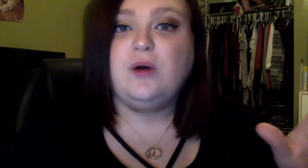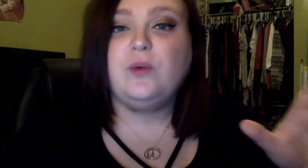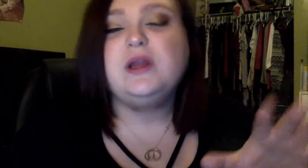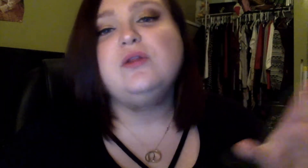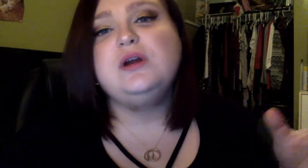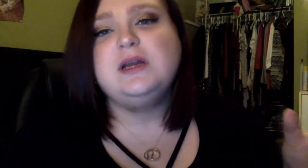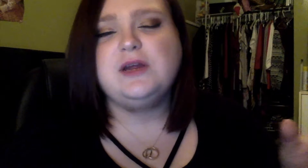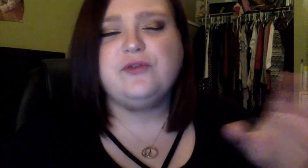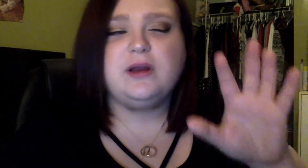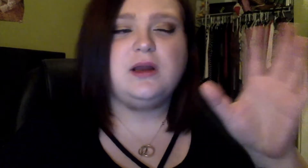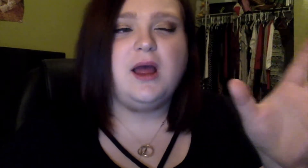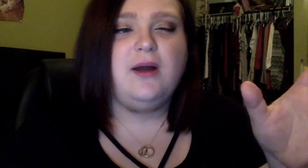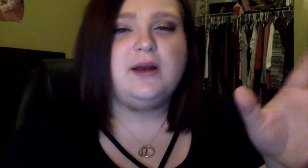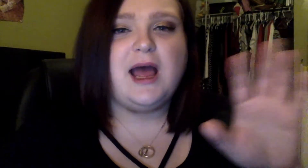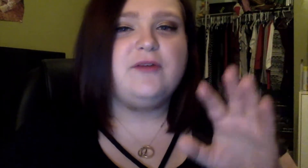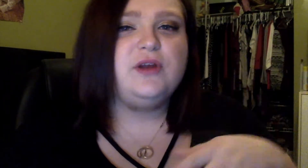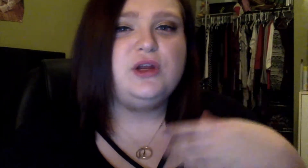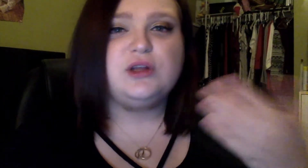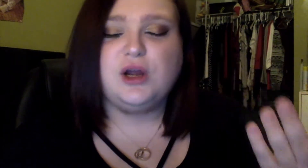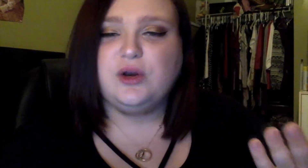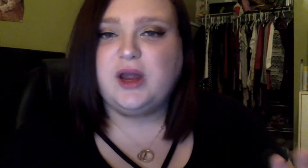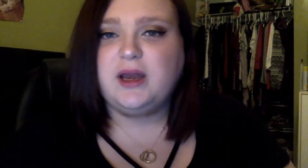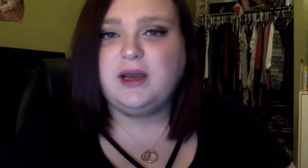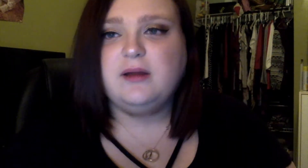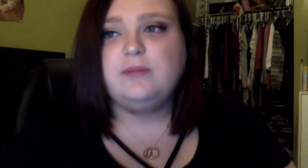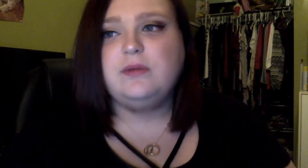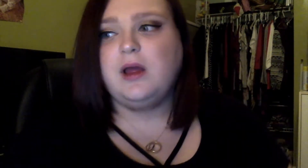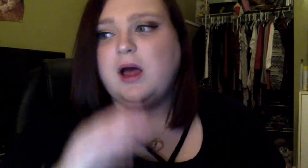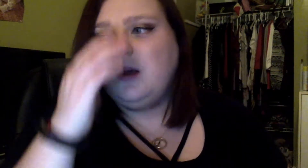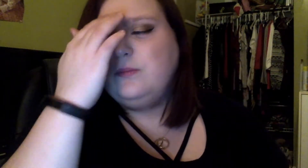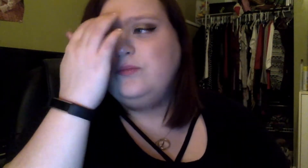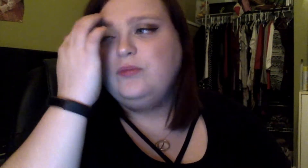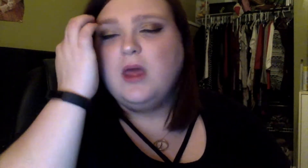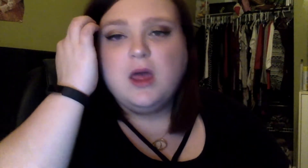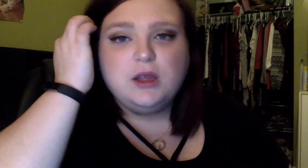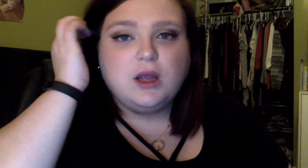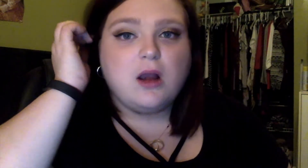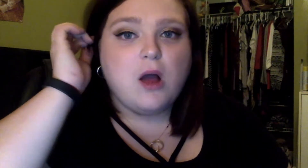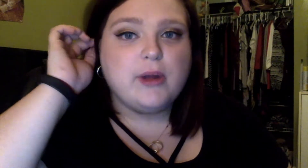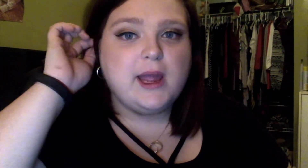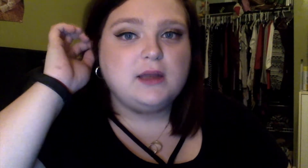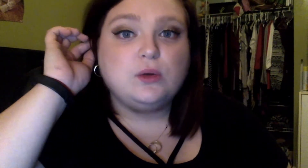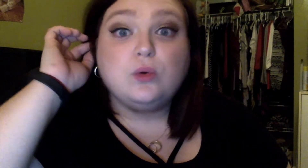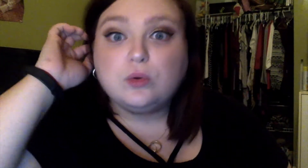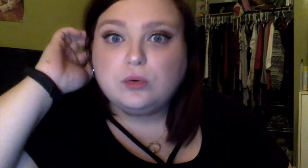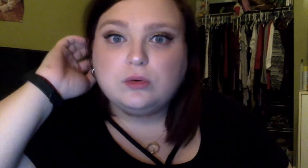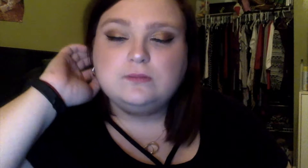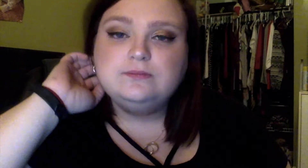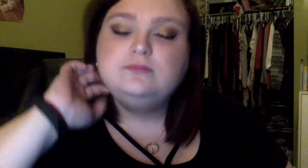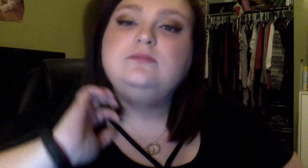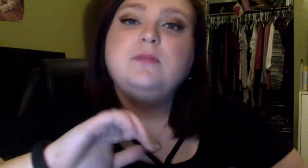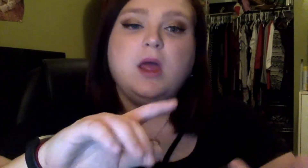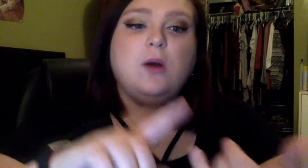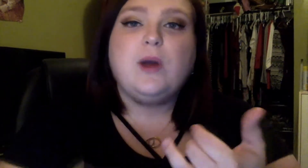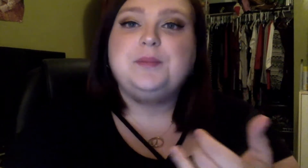when you learn it, if and after you start learning them, you can always Google